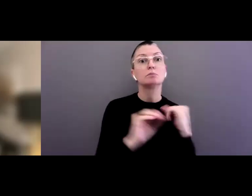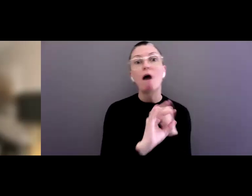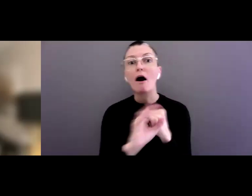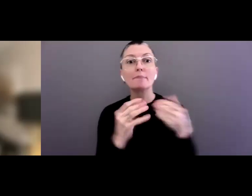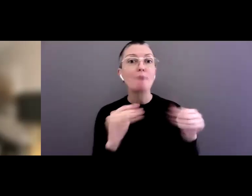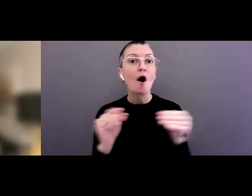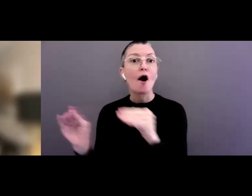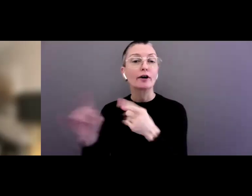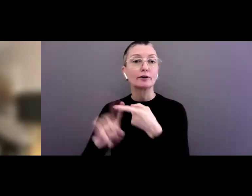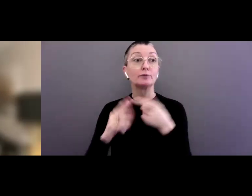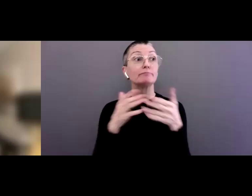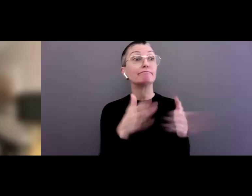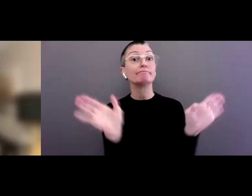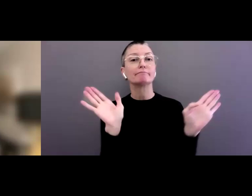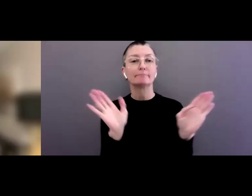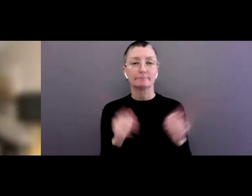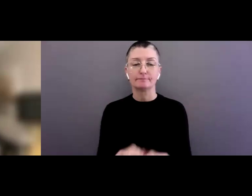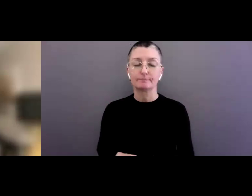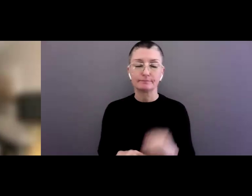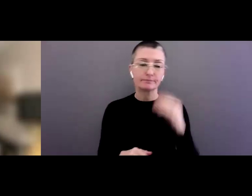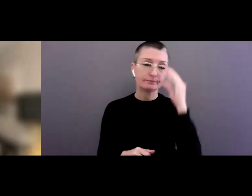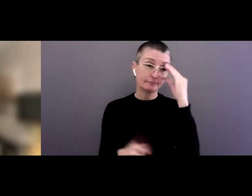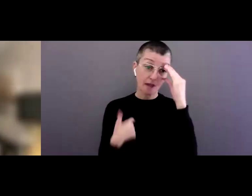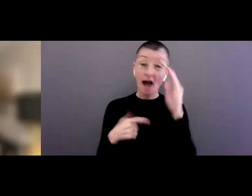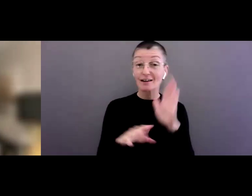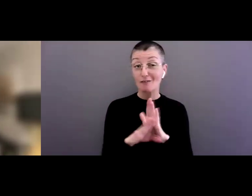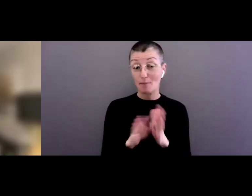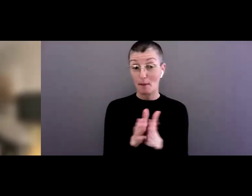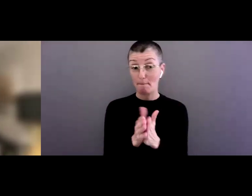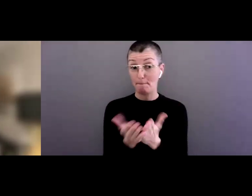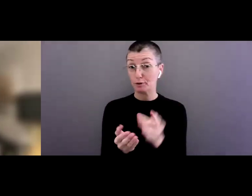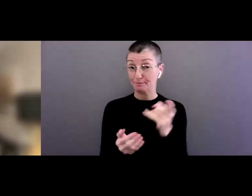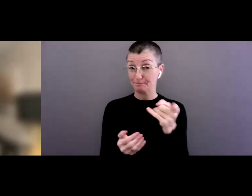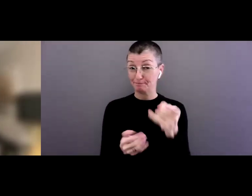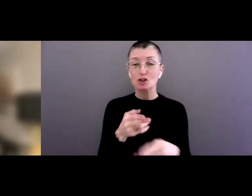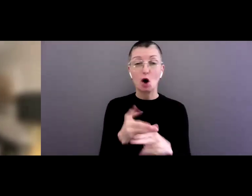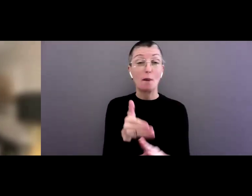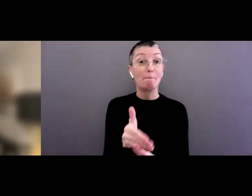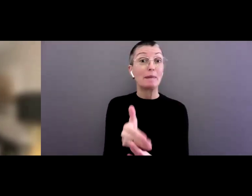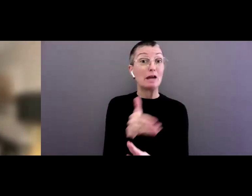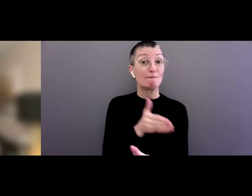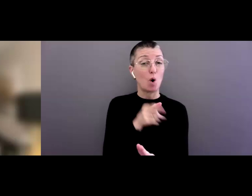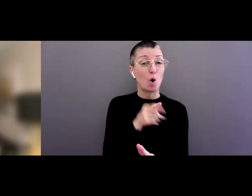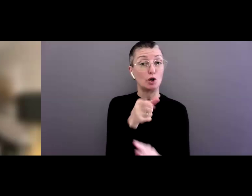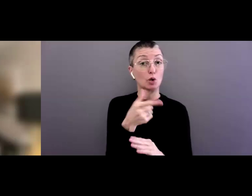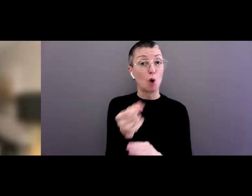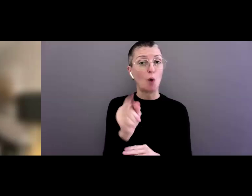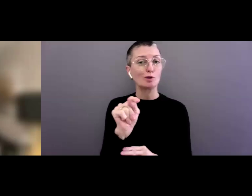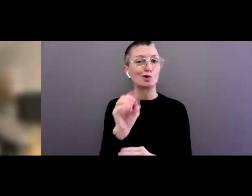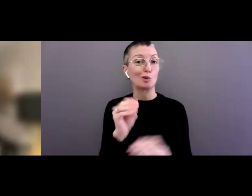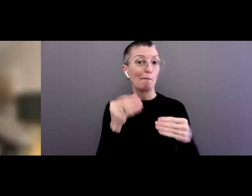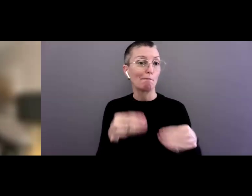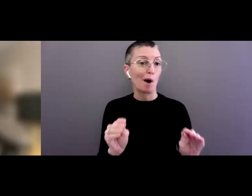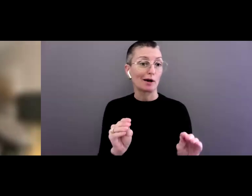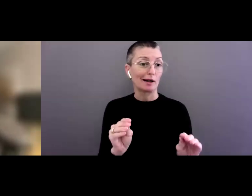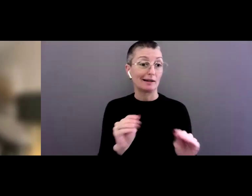I have kind of worked on a book called Before You Go to Market. It's how experiences build belief and lead to